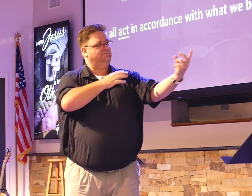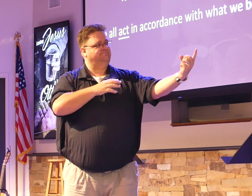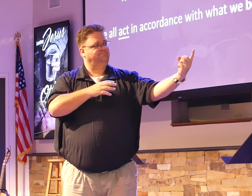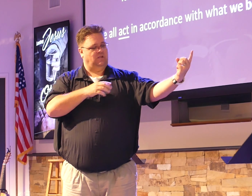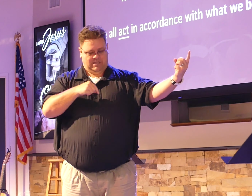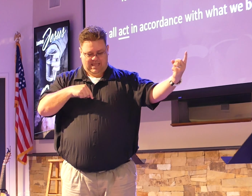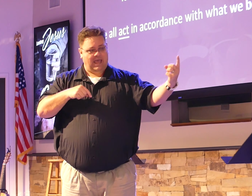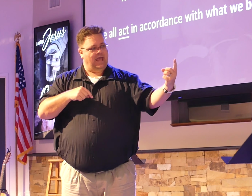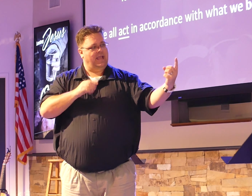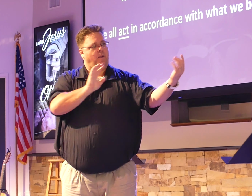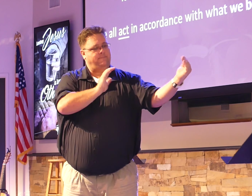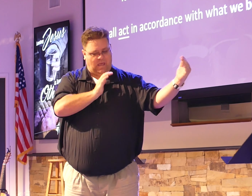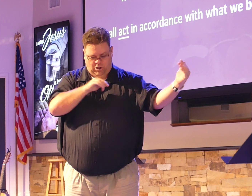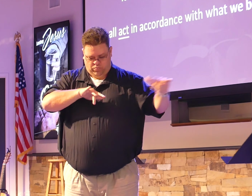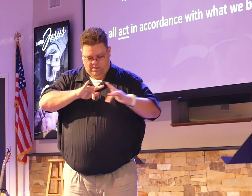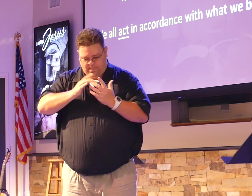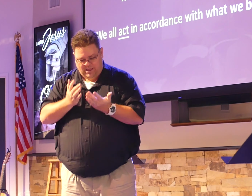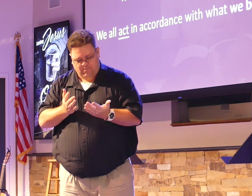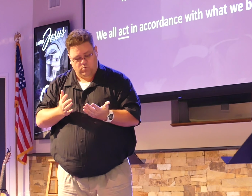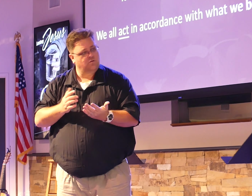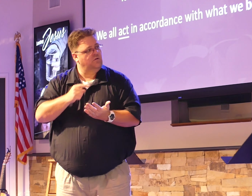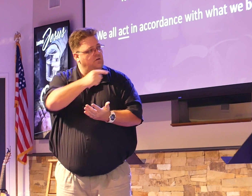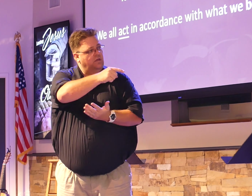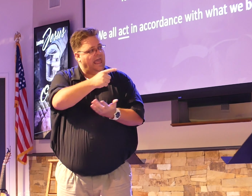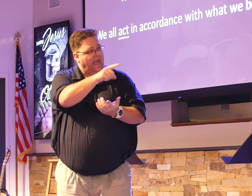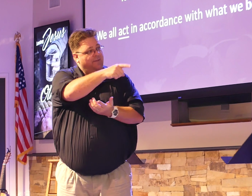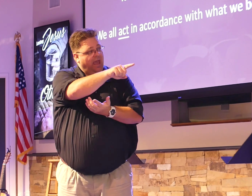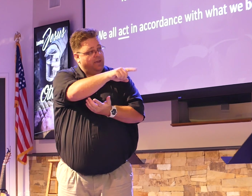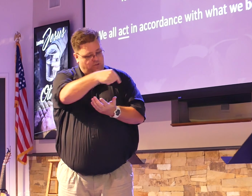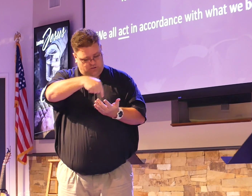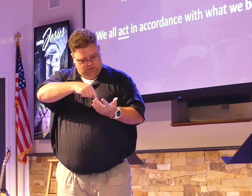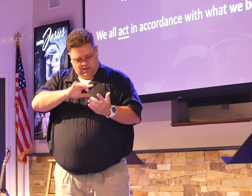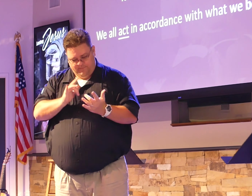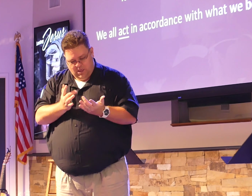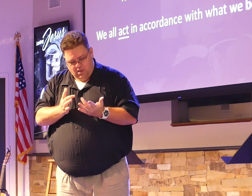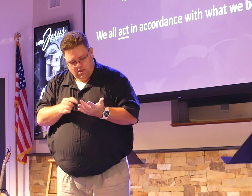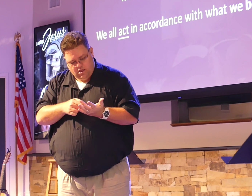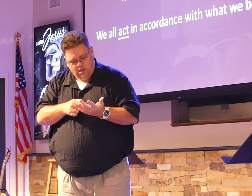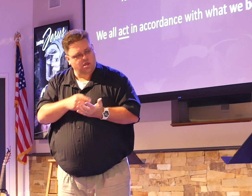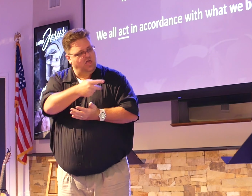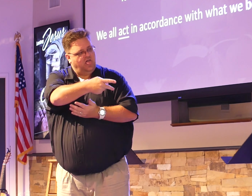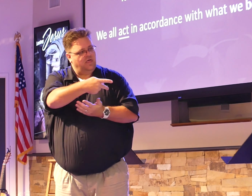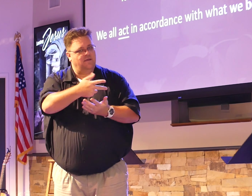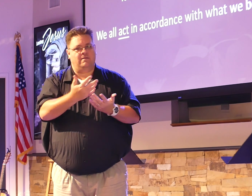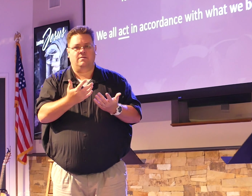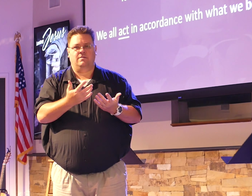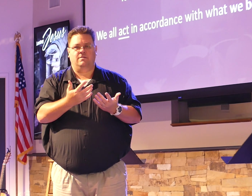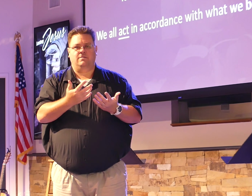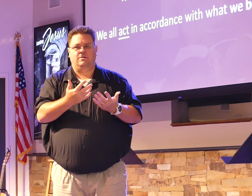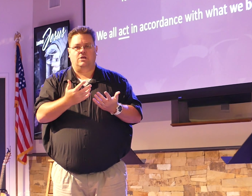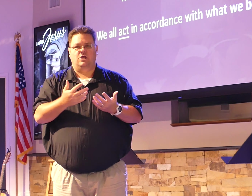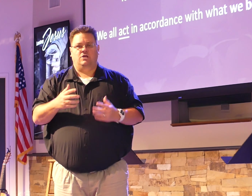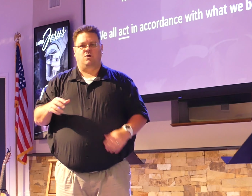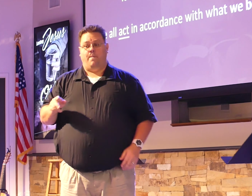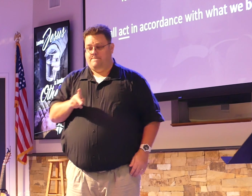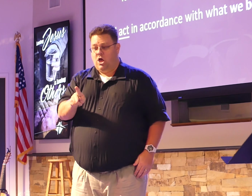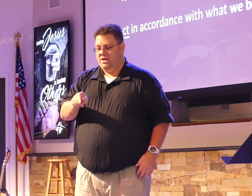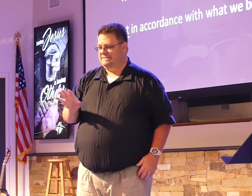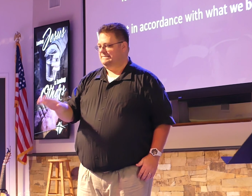God's Word. You've a biblical worldview. Paul constantly emphasized to young Timothy the importance of sound